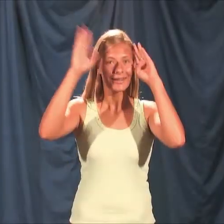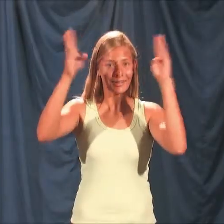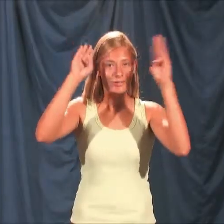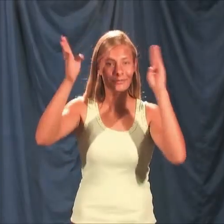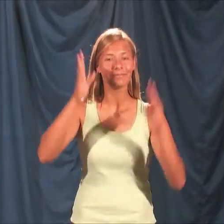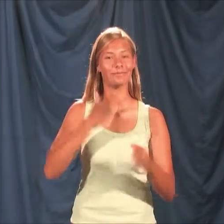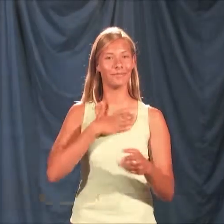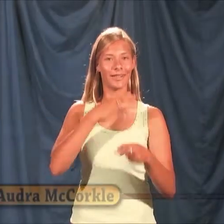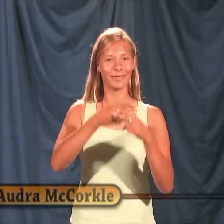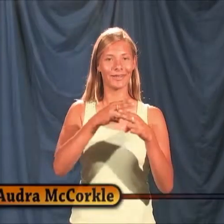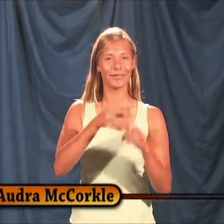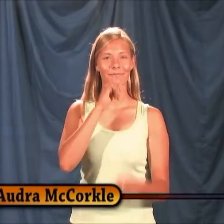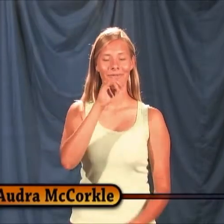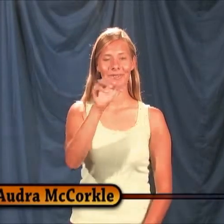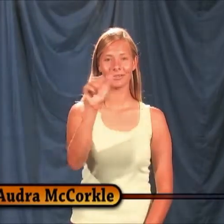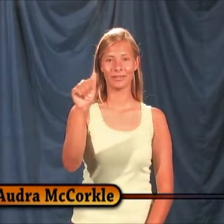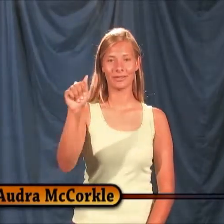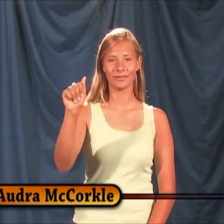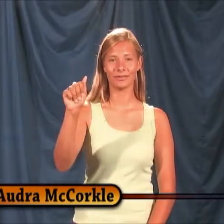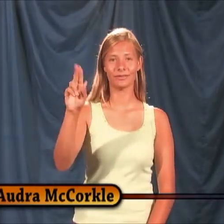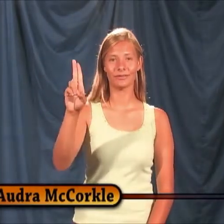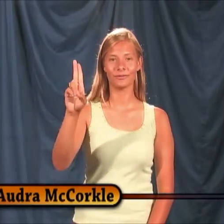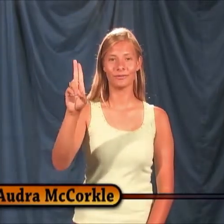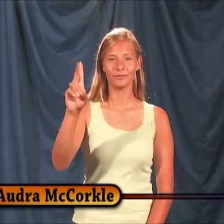Hello, my name is Audra McCorkle.